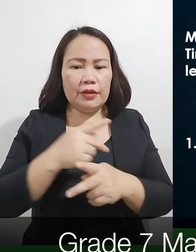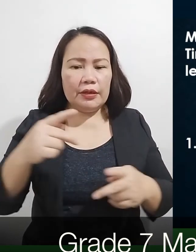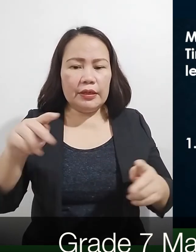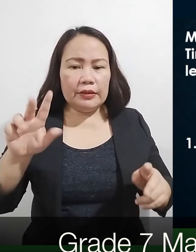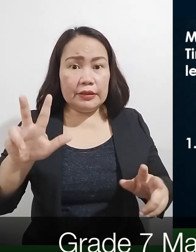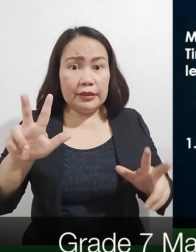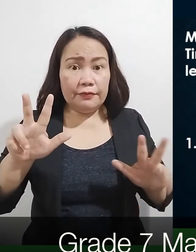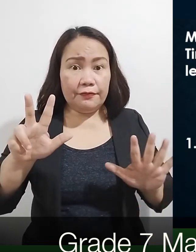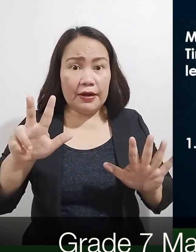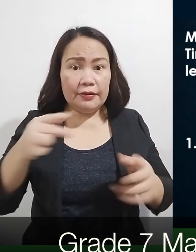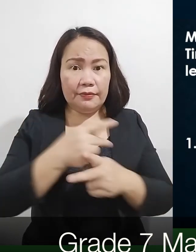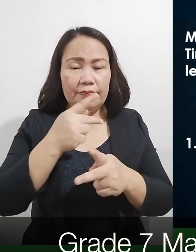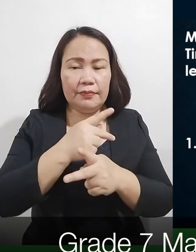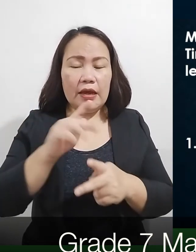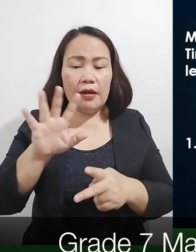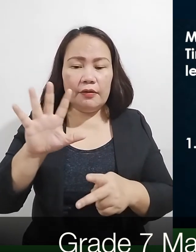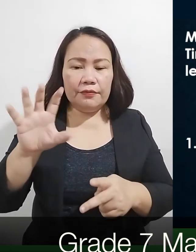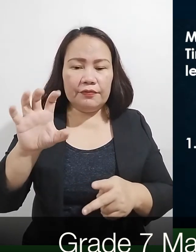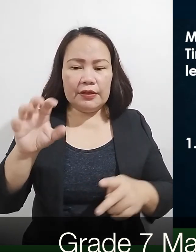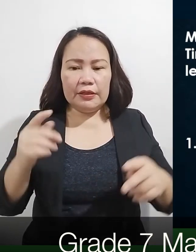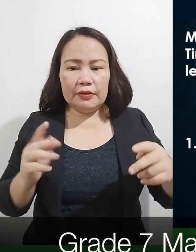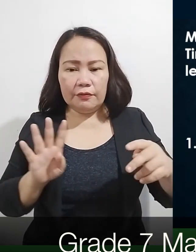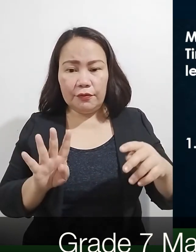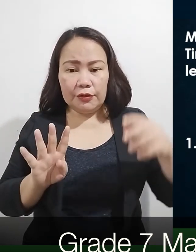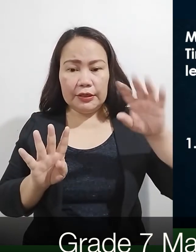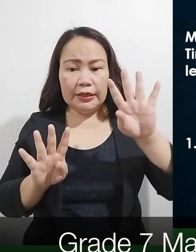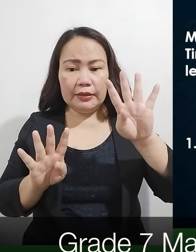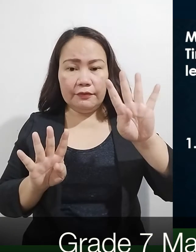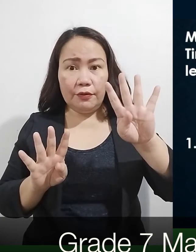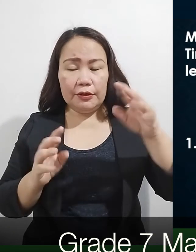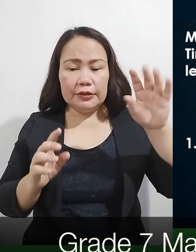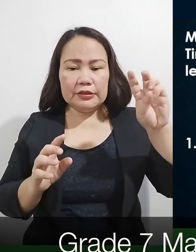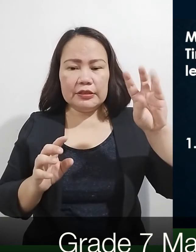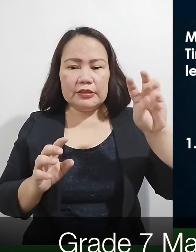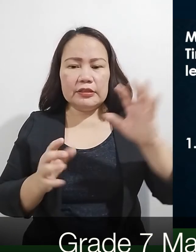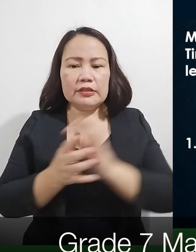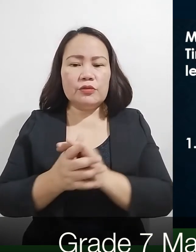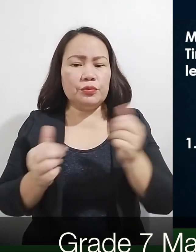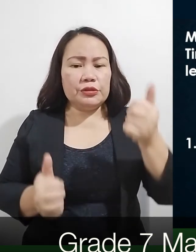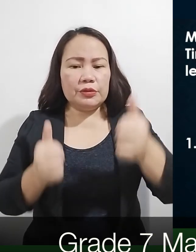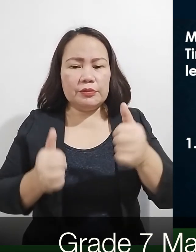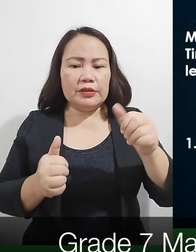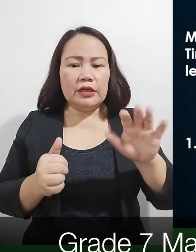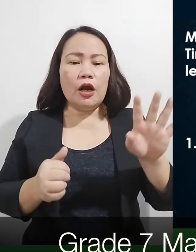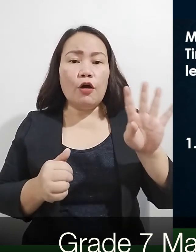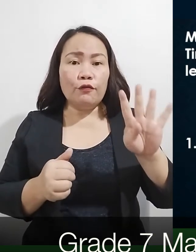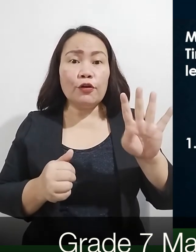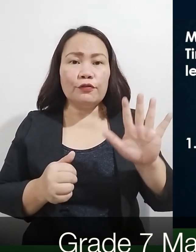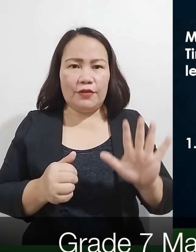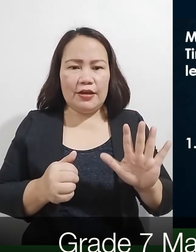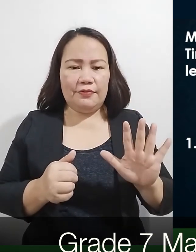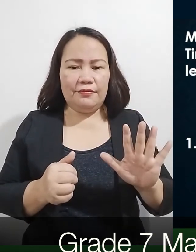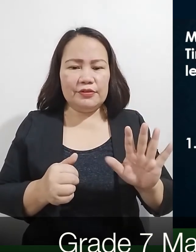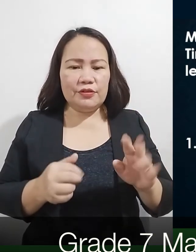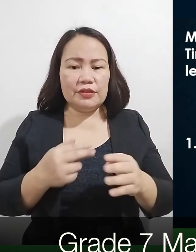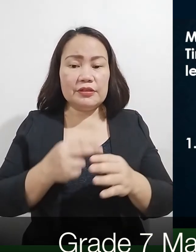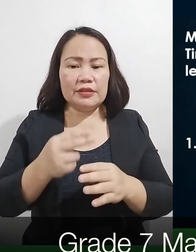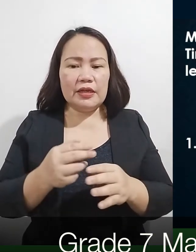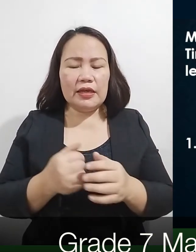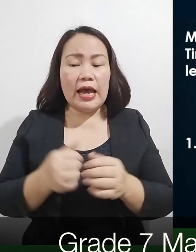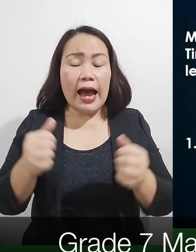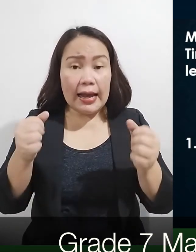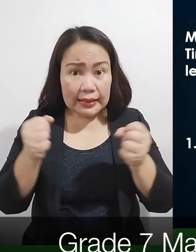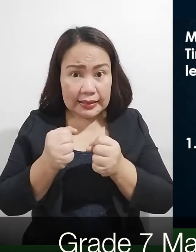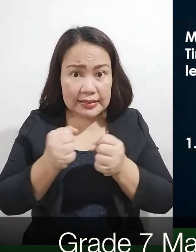15. And then 4 and 4, that is 16. So which one is bigger? 4/5. So siya yung